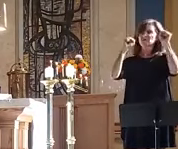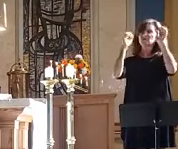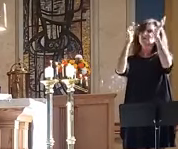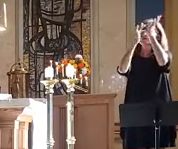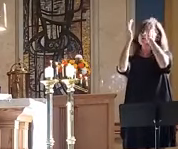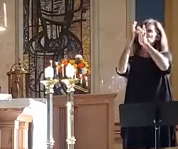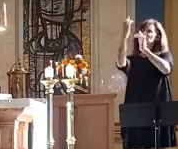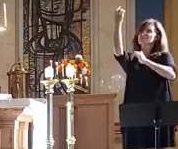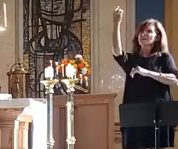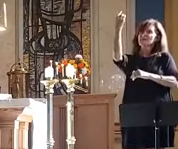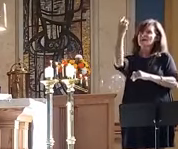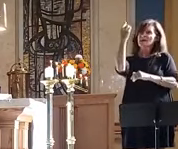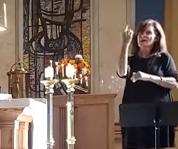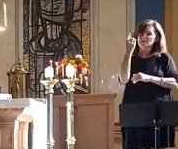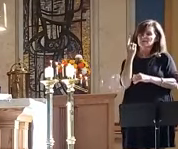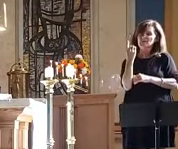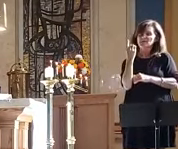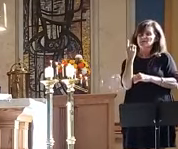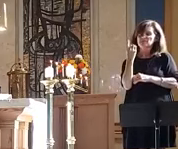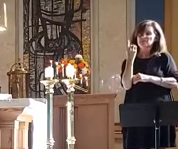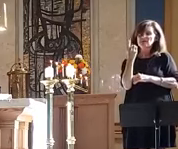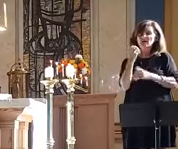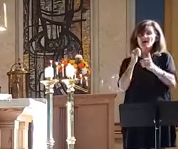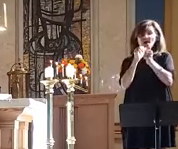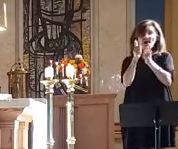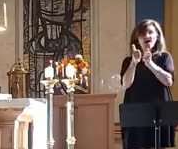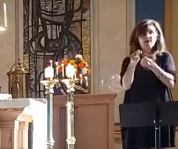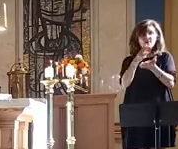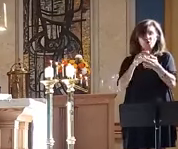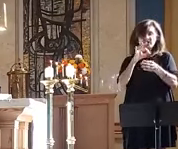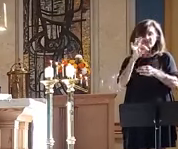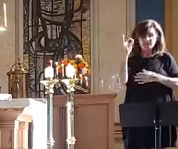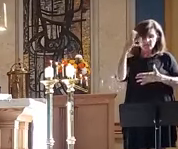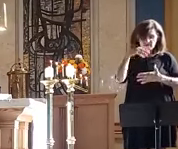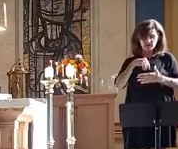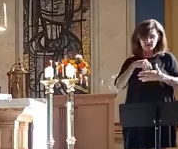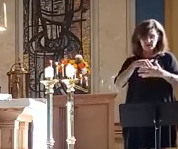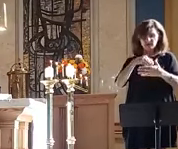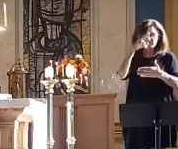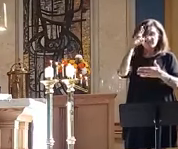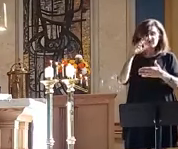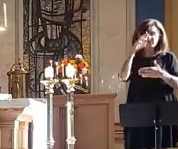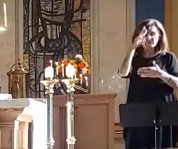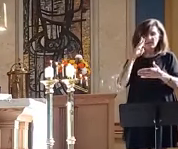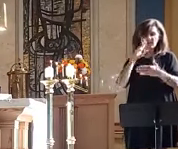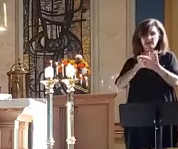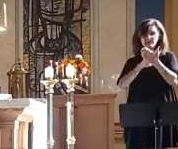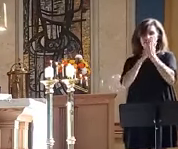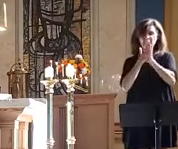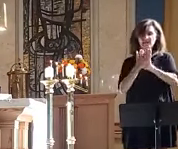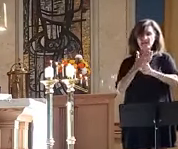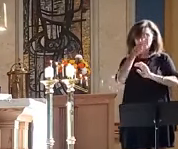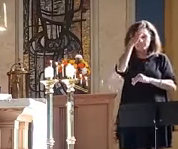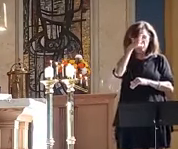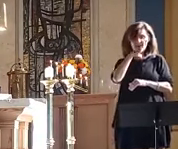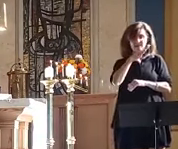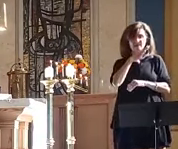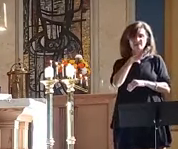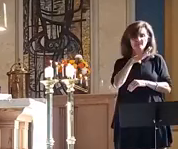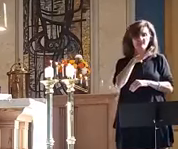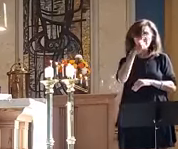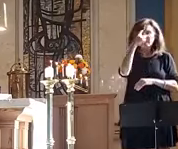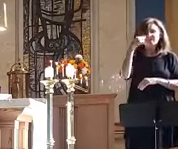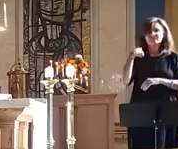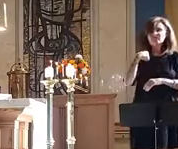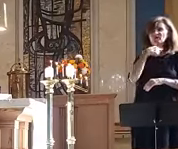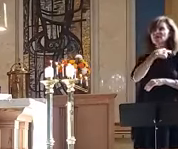he came down from heaven, and by the Holy Spirit was incarnate of the Virgin Mary, and became man.